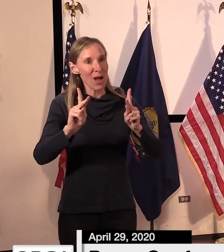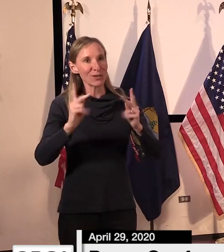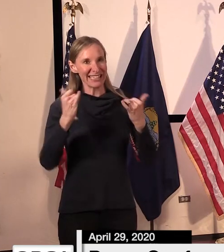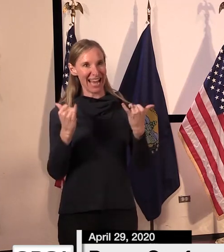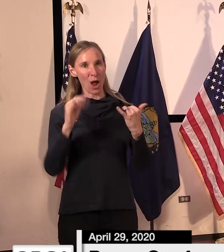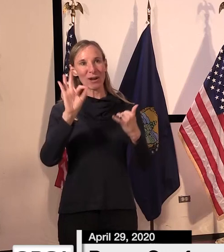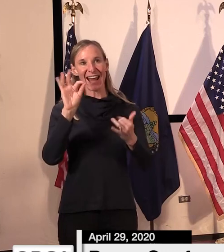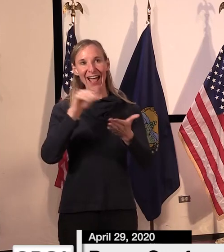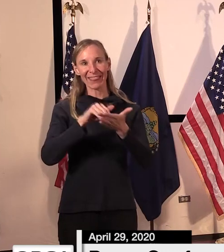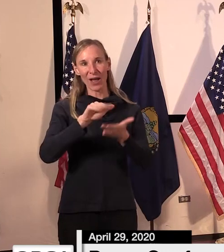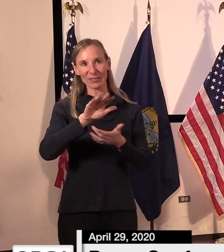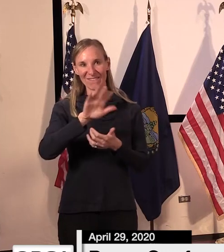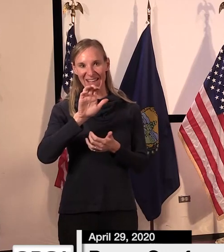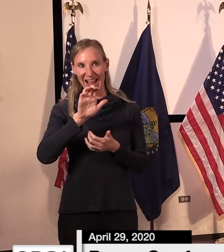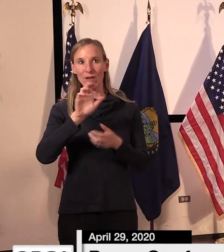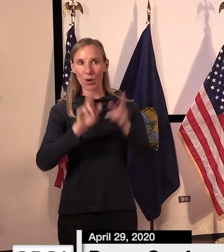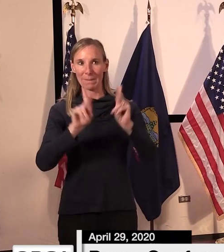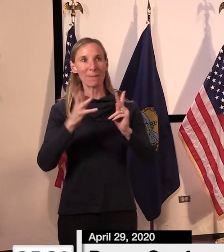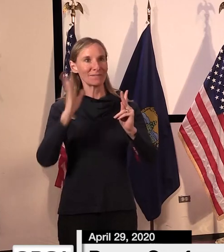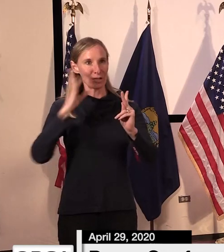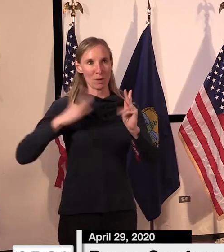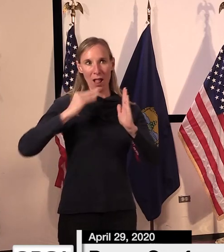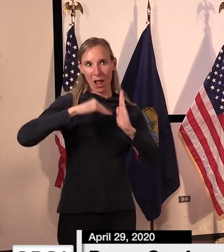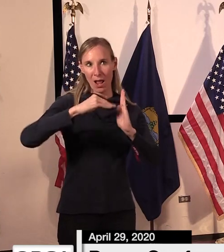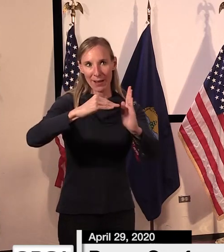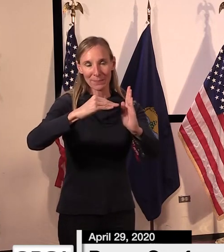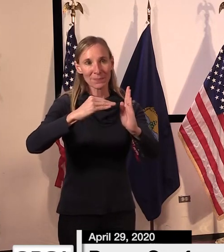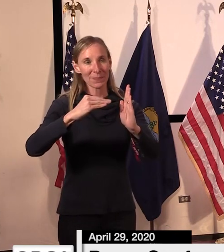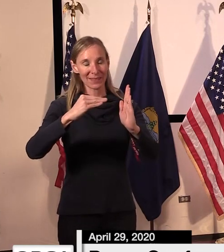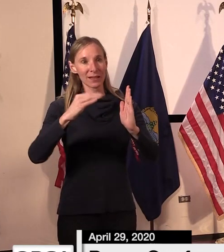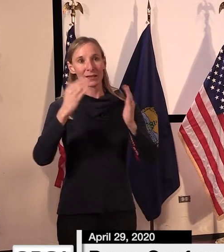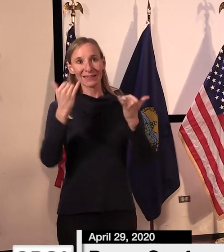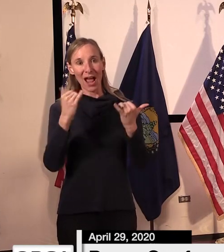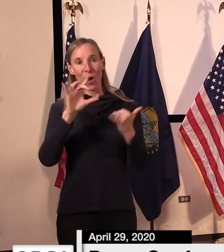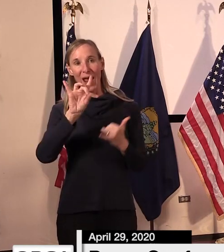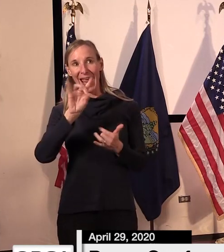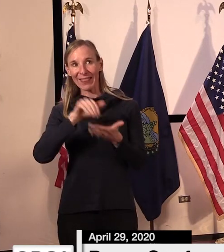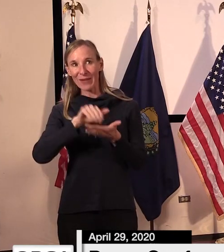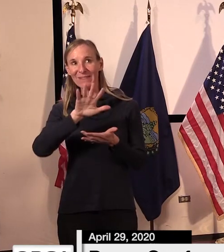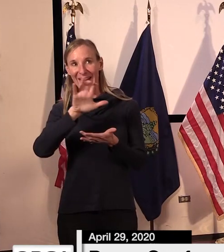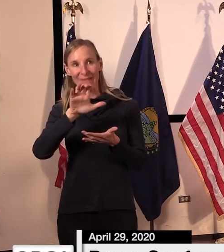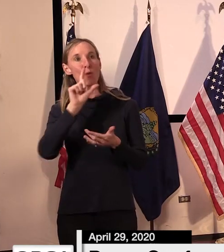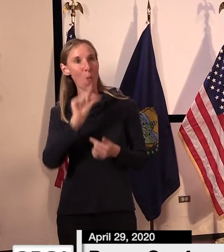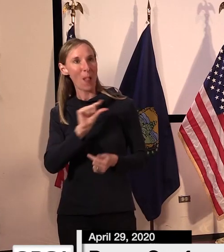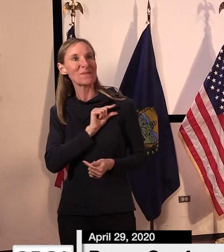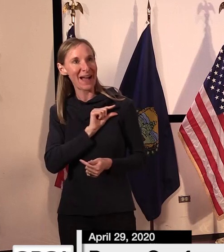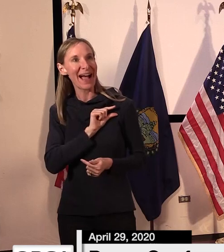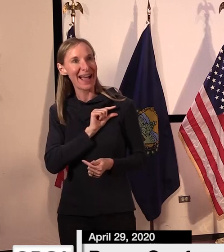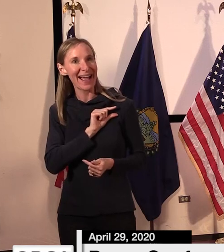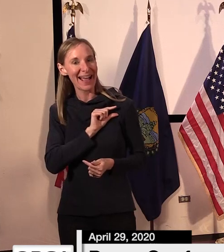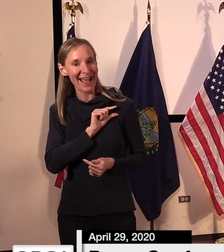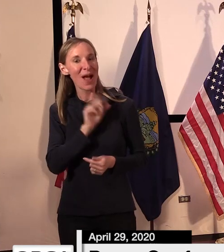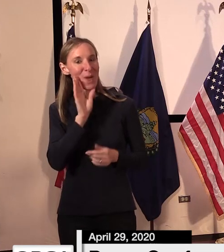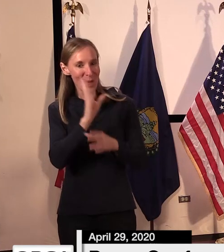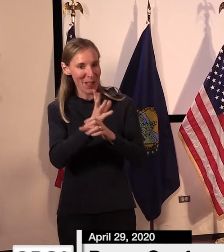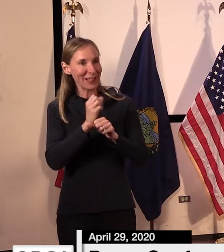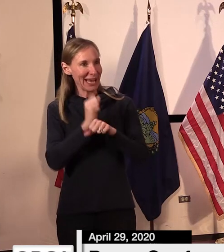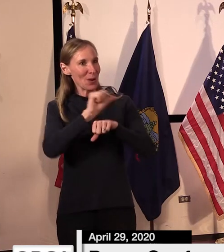claimants are in the system. Of those, 8,500 are eligible and have submitted a total